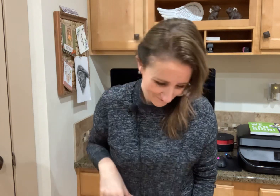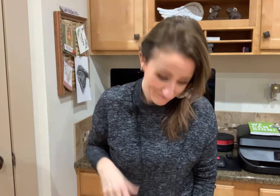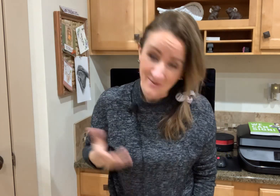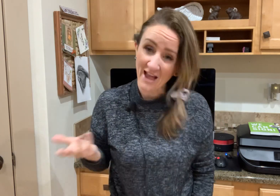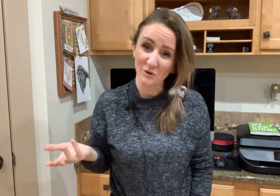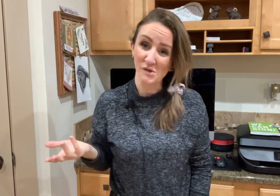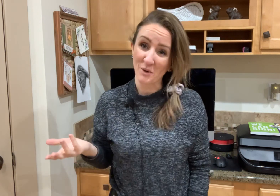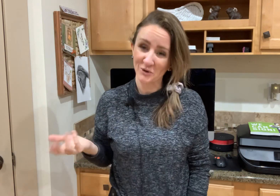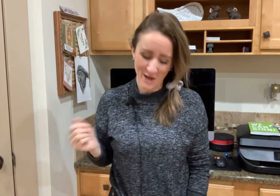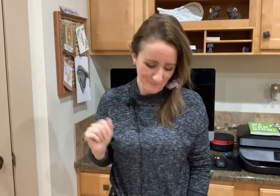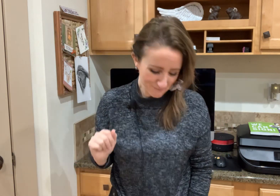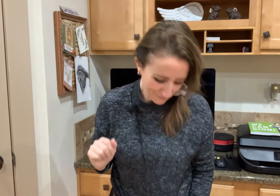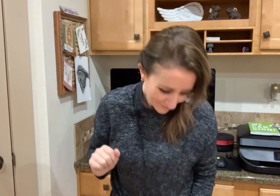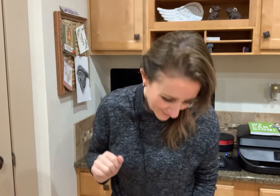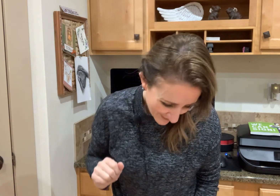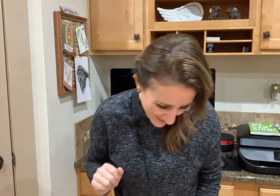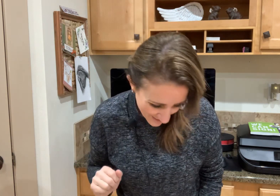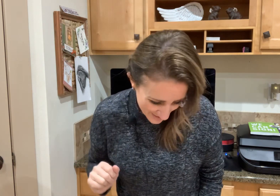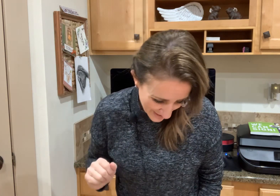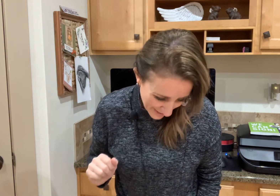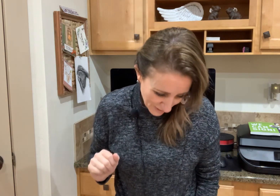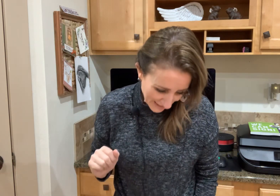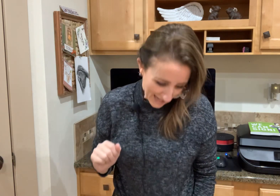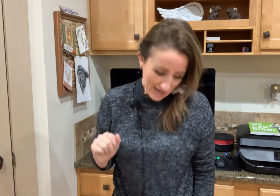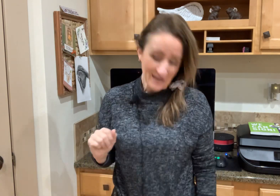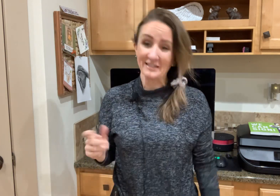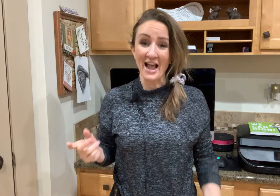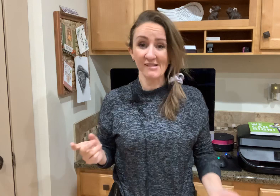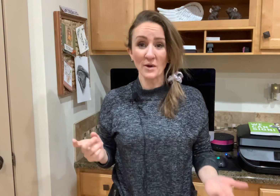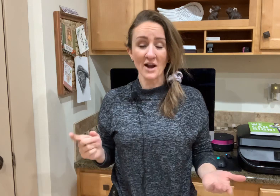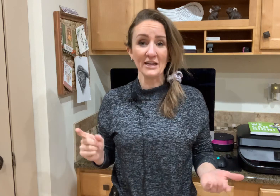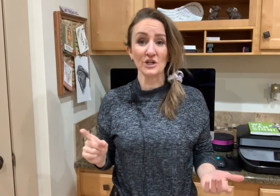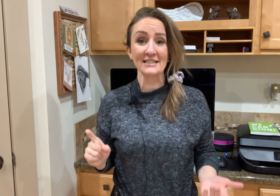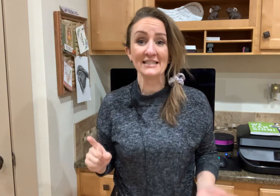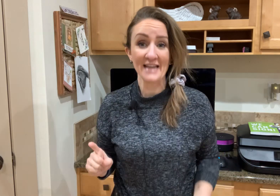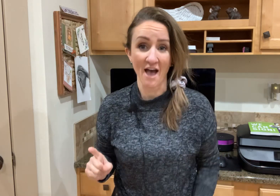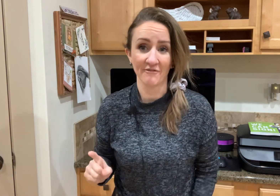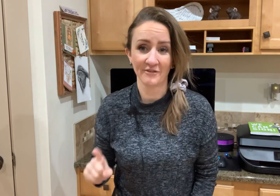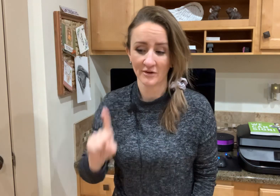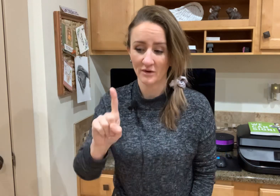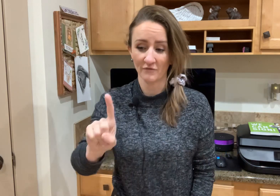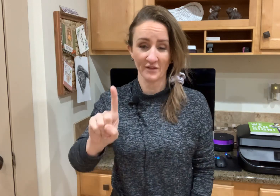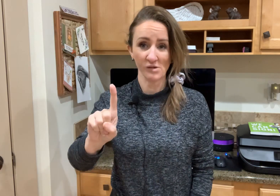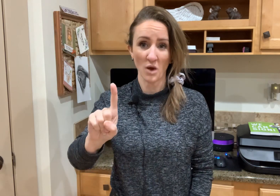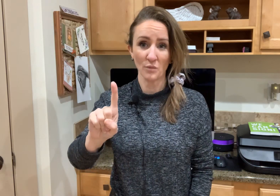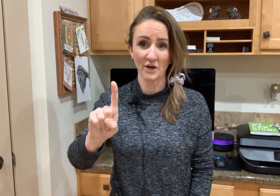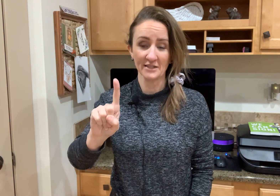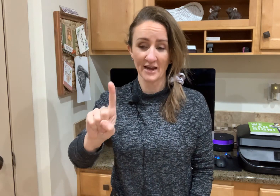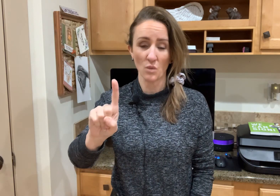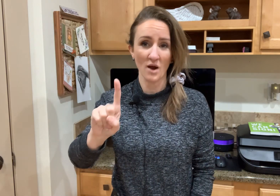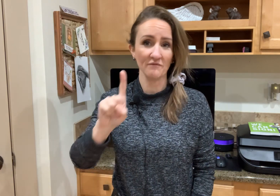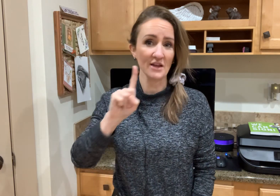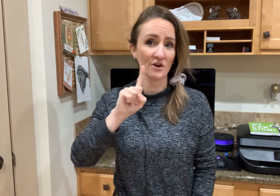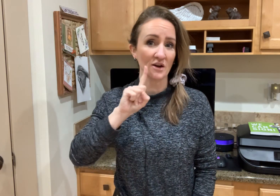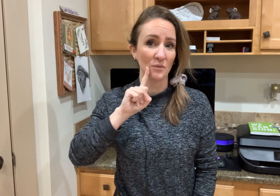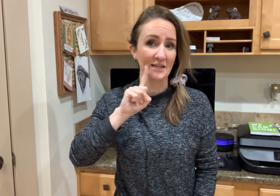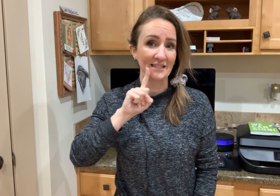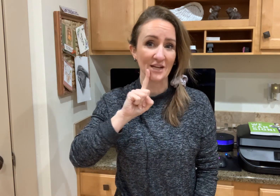how do you spell your name? Okay, next one on here is deaf. For this one, we're going to take a one finger and I'm going to touch